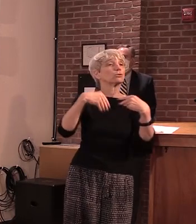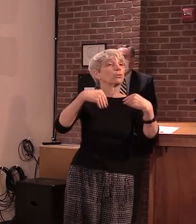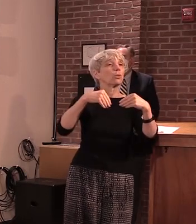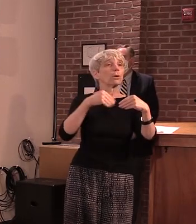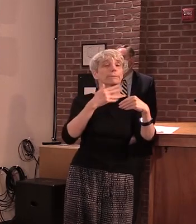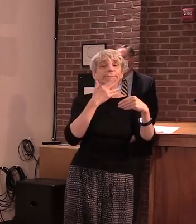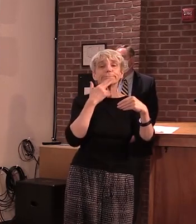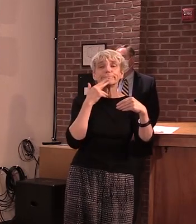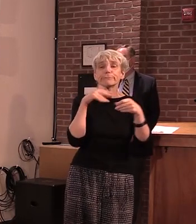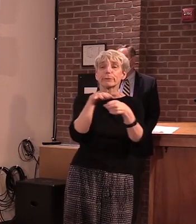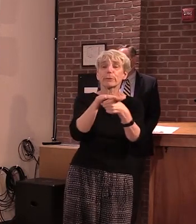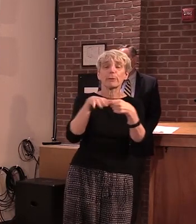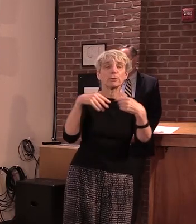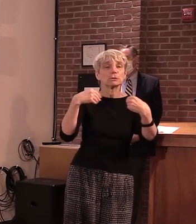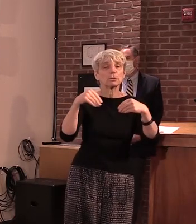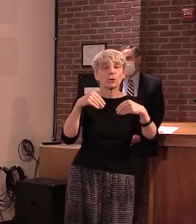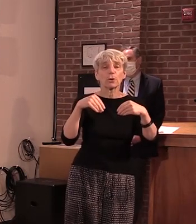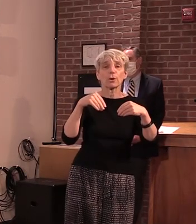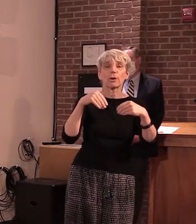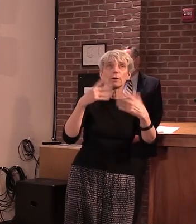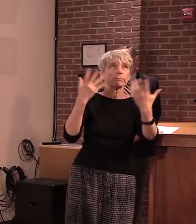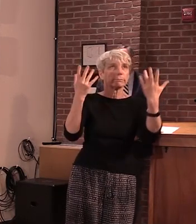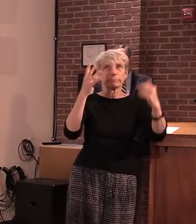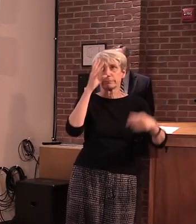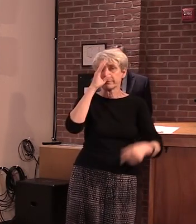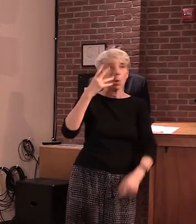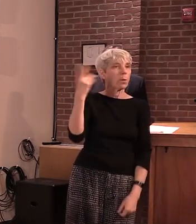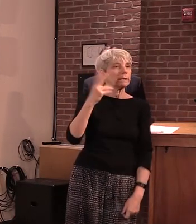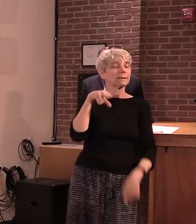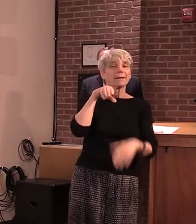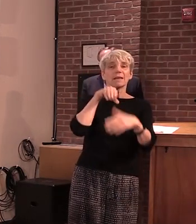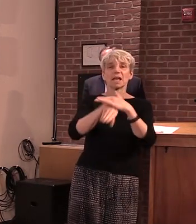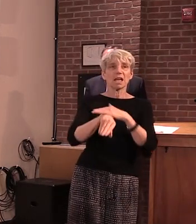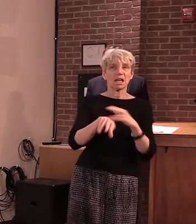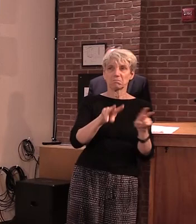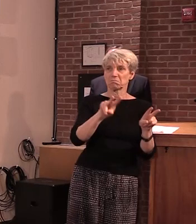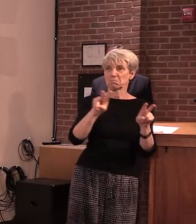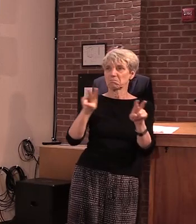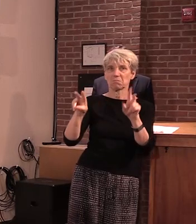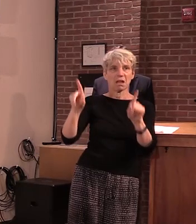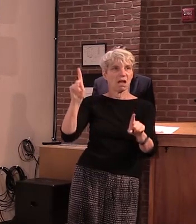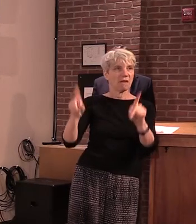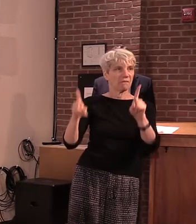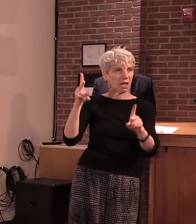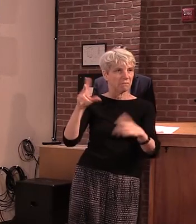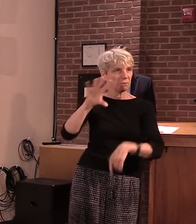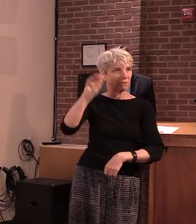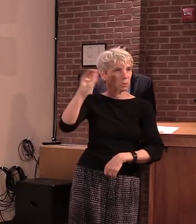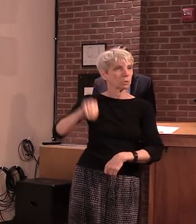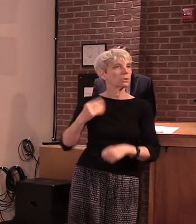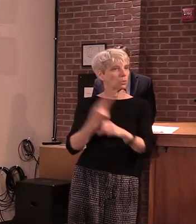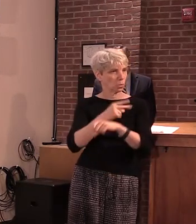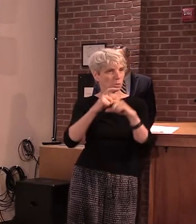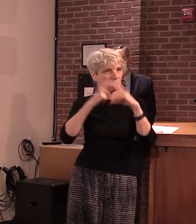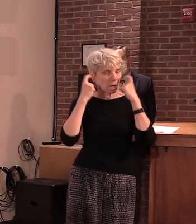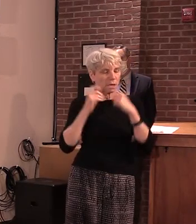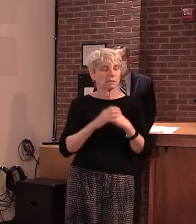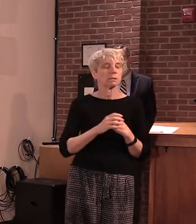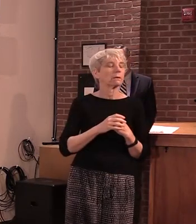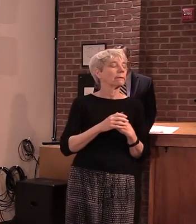Wednesday and see about 50% of the people wearing masks. But then I can go in on a Saturday and